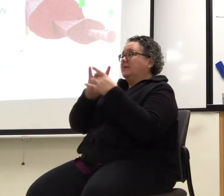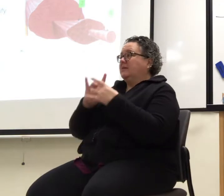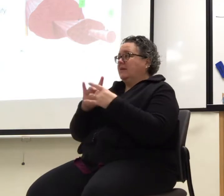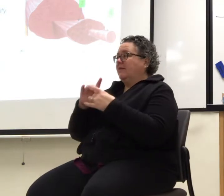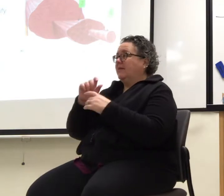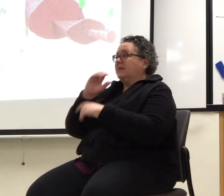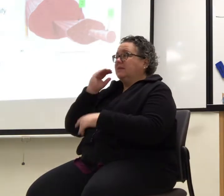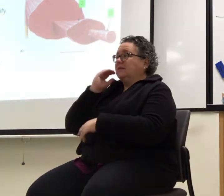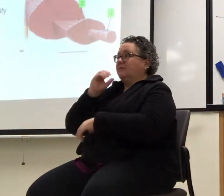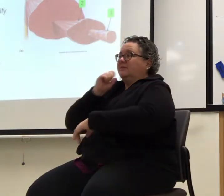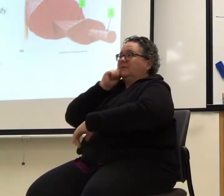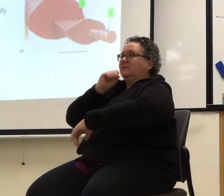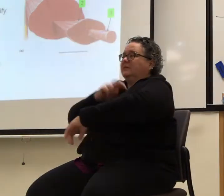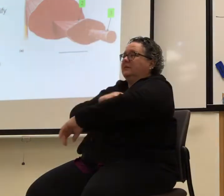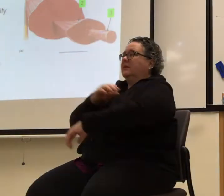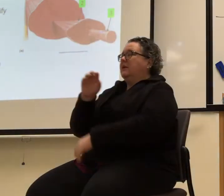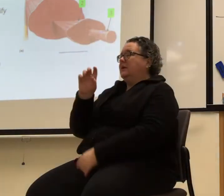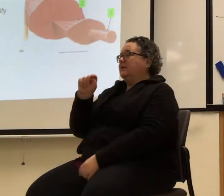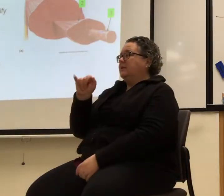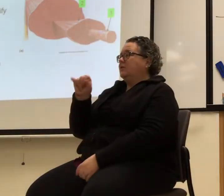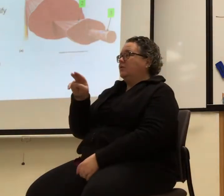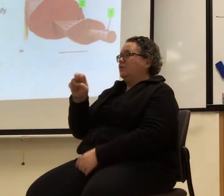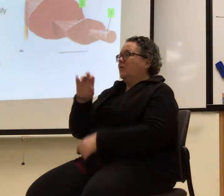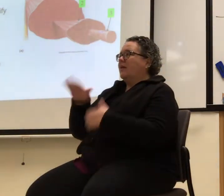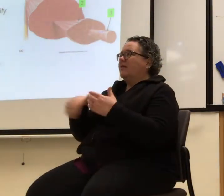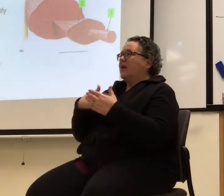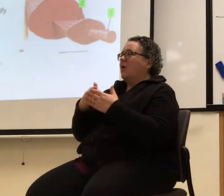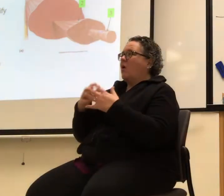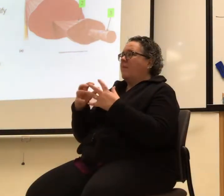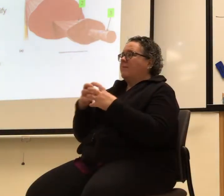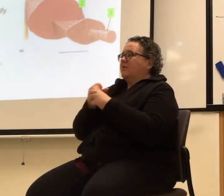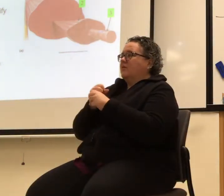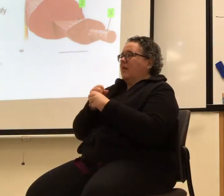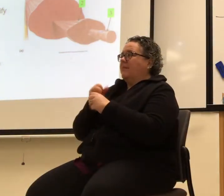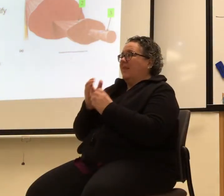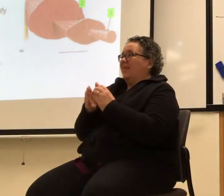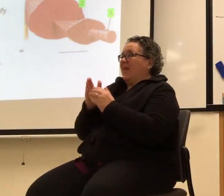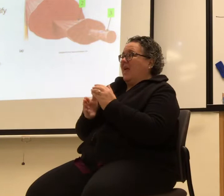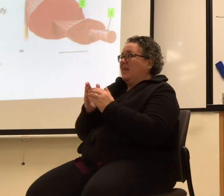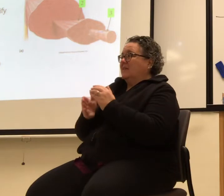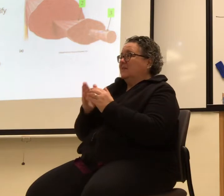muscle, they kind of like all bundle up to form tendons. Okay.